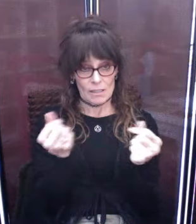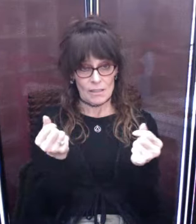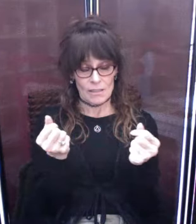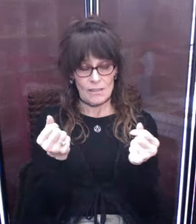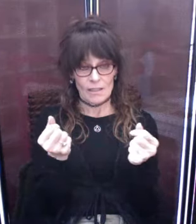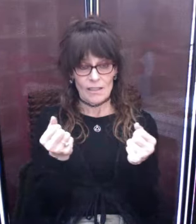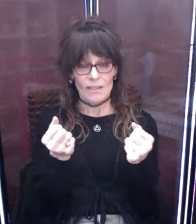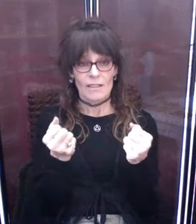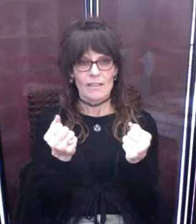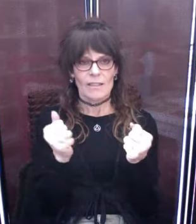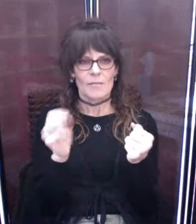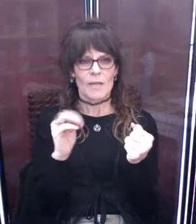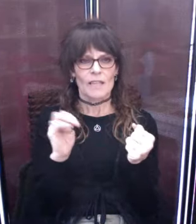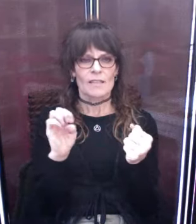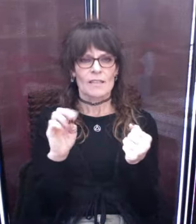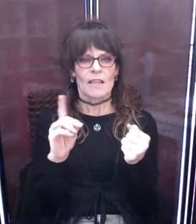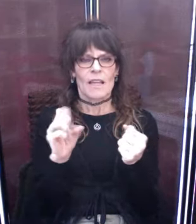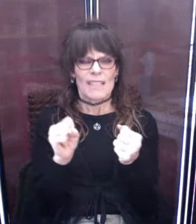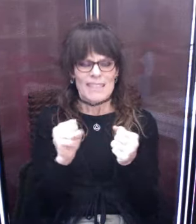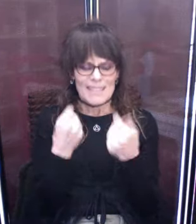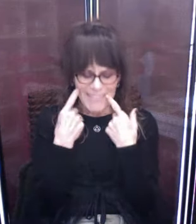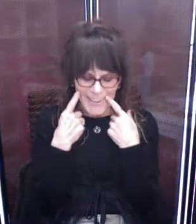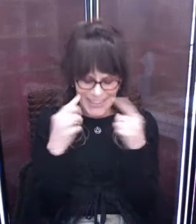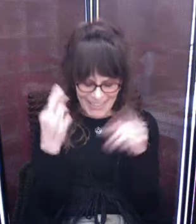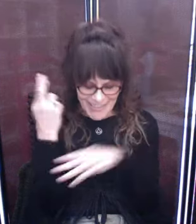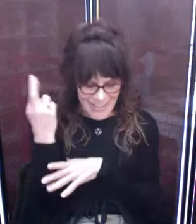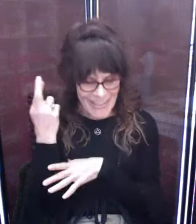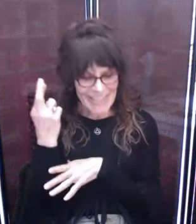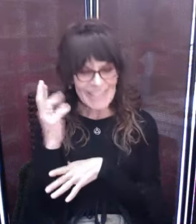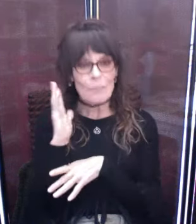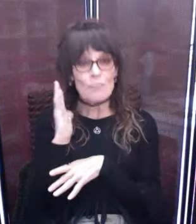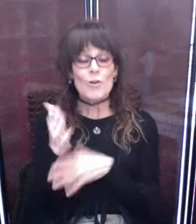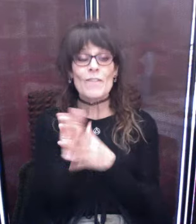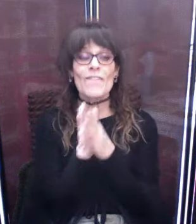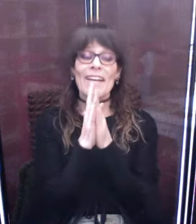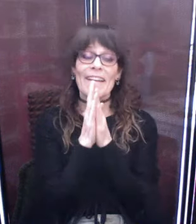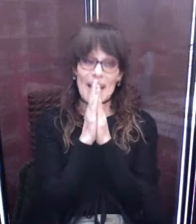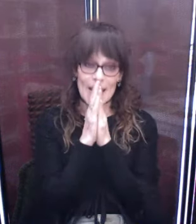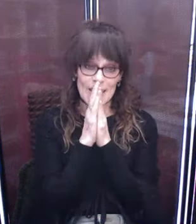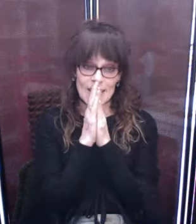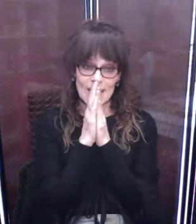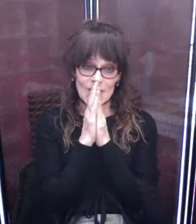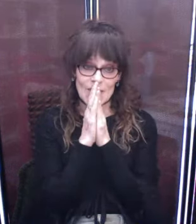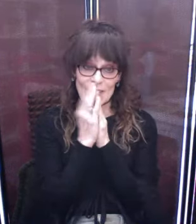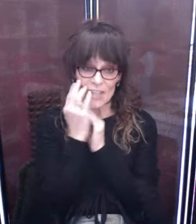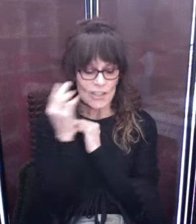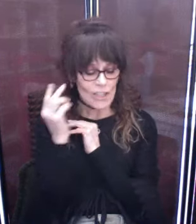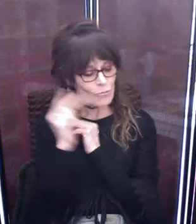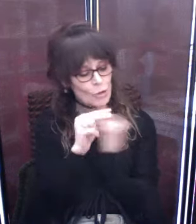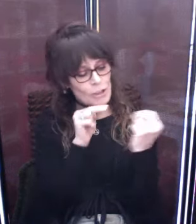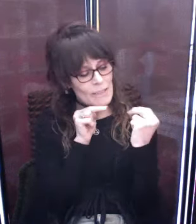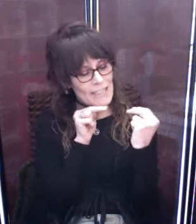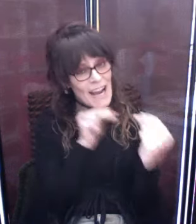And I suddenly realized that the question that I would have asked him, had I been able to look him in the eye to set things